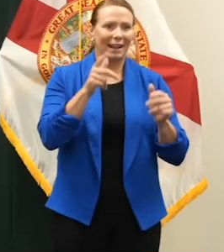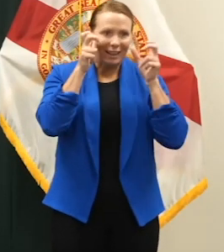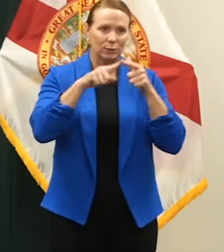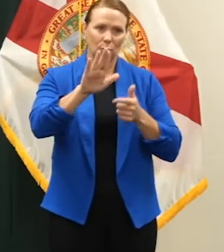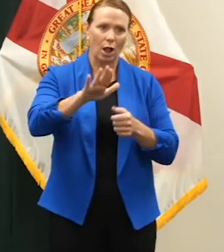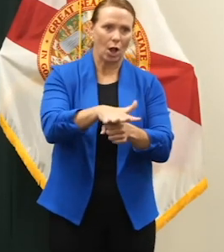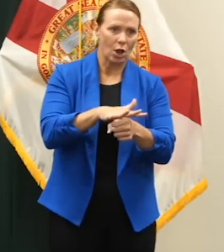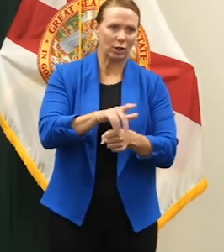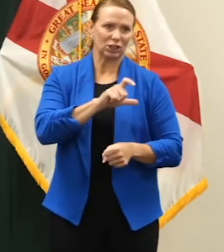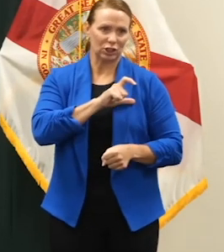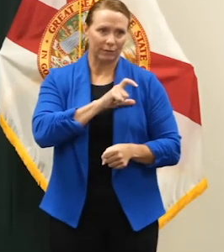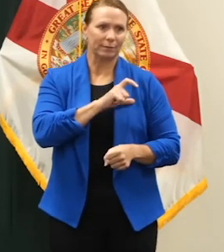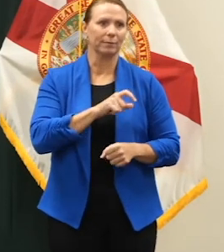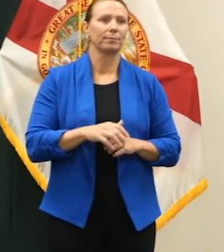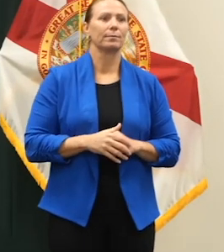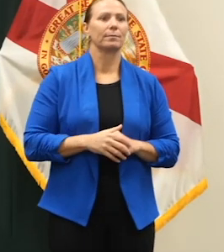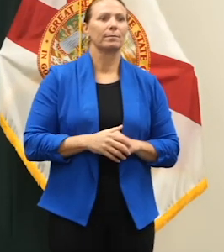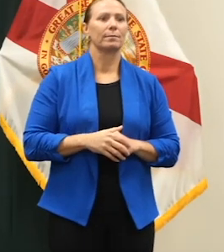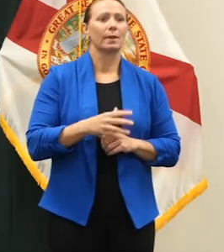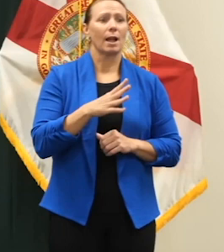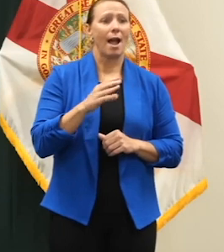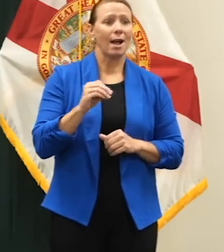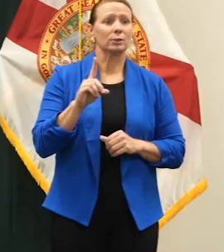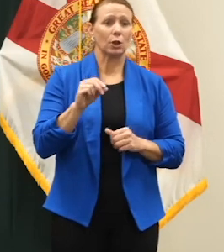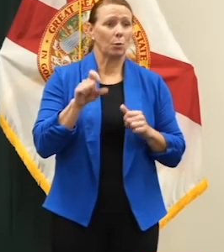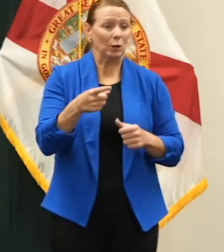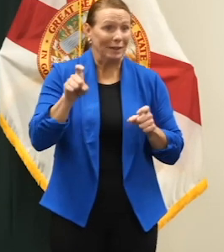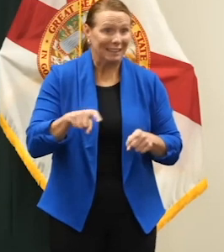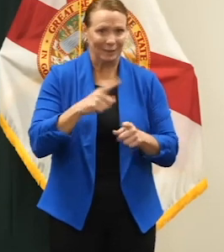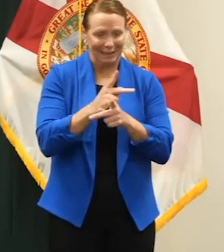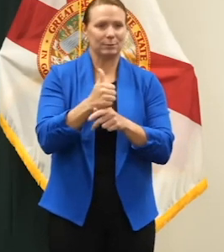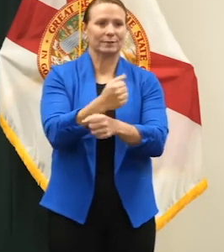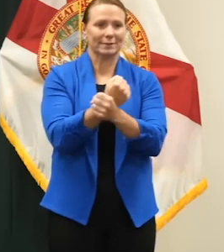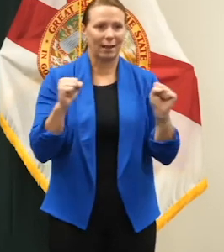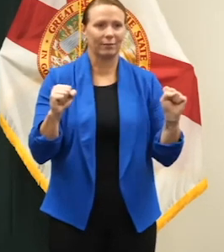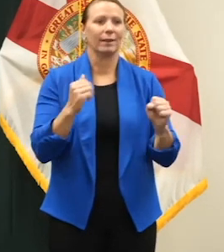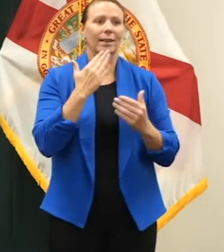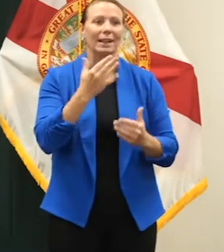make sure that you're doing what you need to do to keep yourself and your family safe. Okay, we'll talk soon. Thank you.